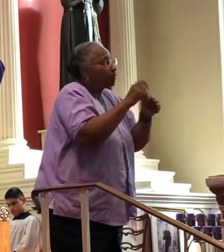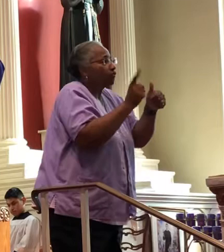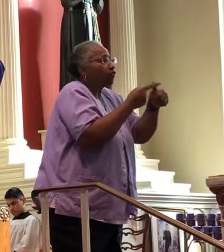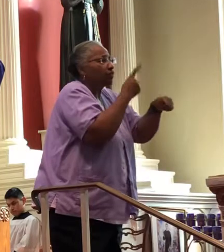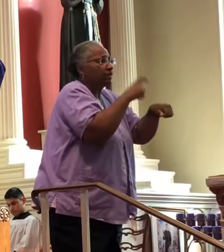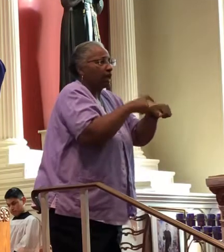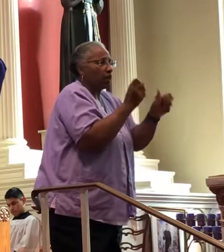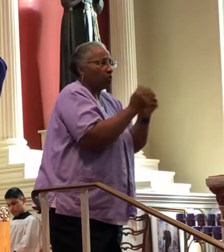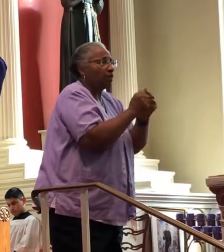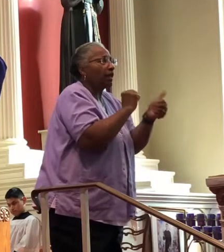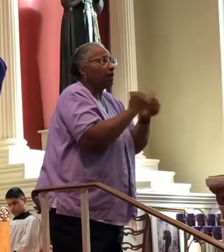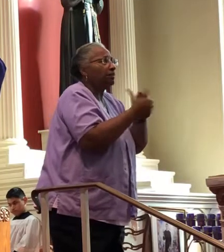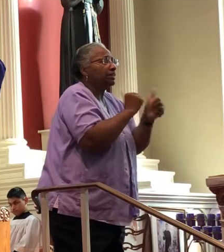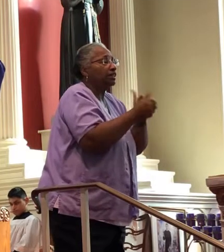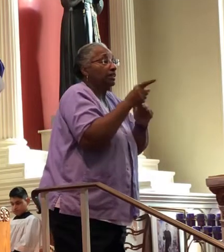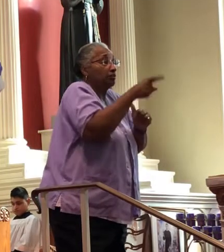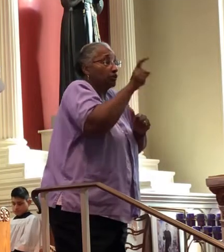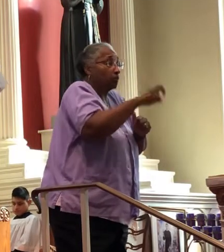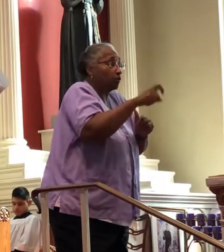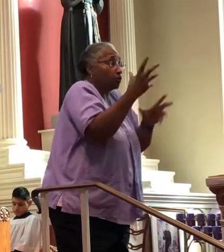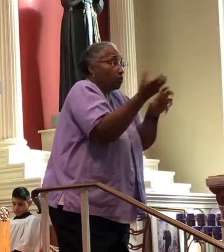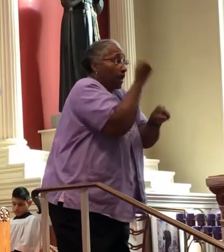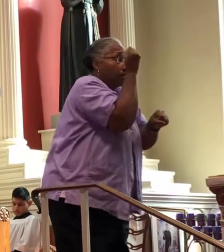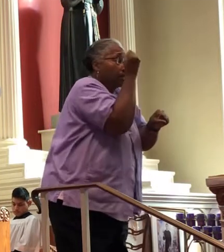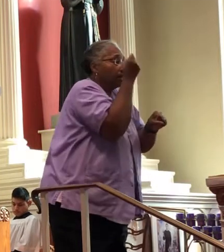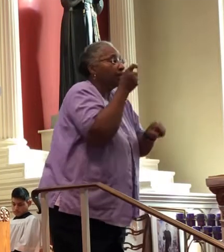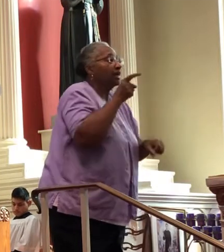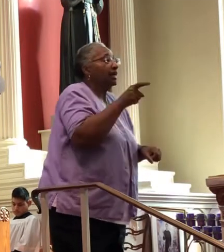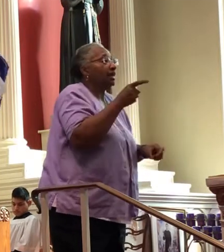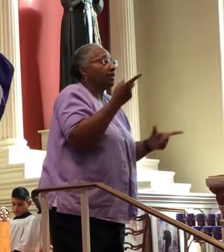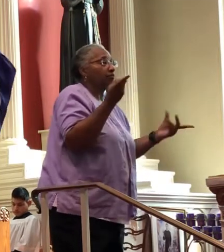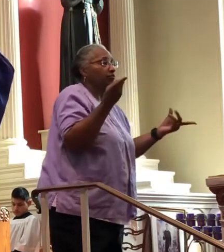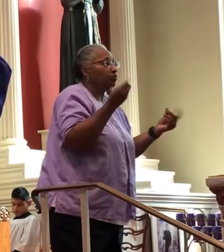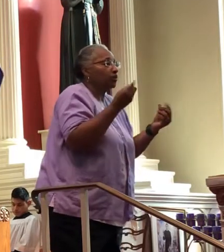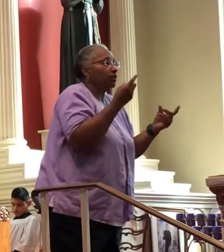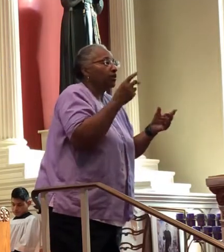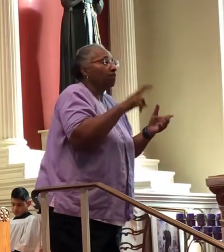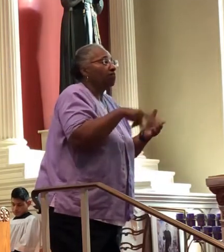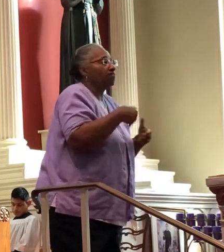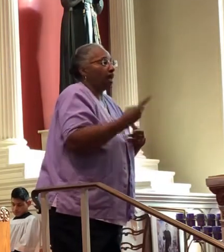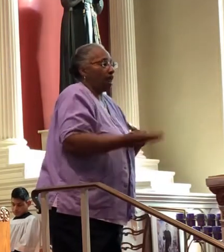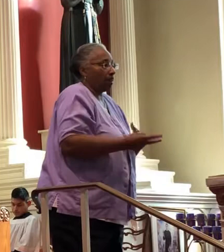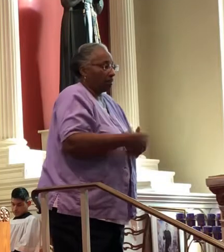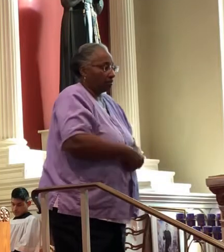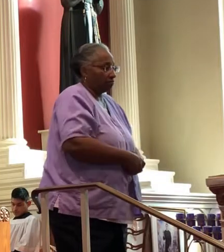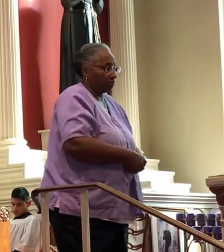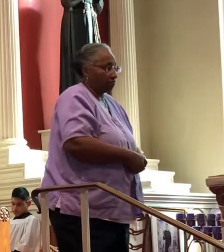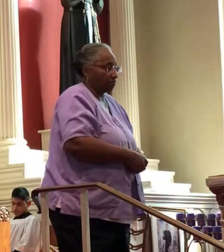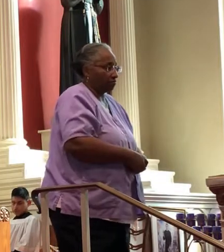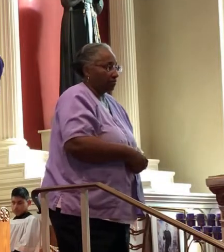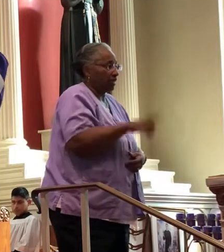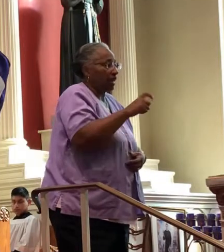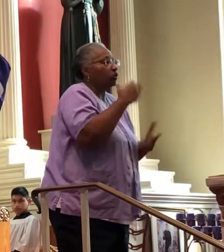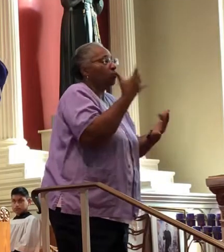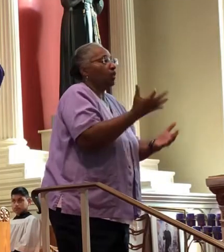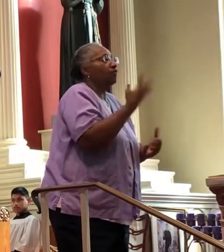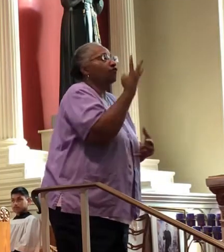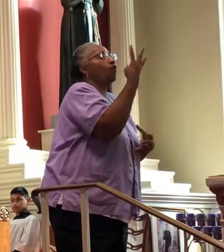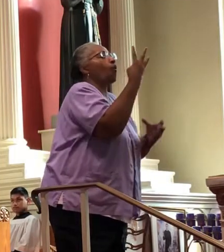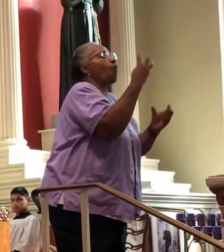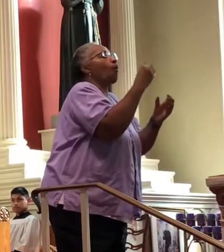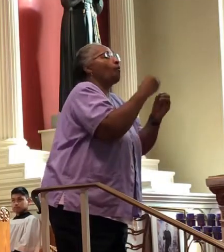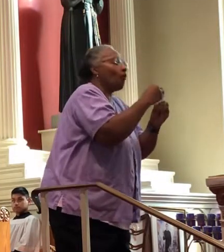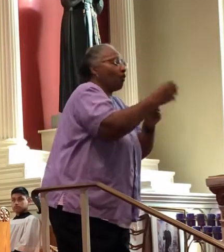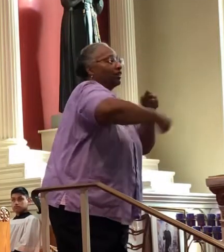the competitions that he was supposed to win, he fell. And then he had to wait 4 more years for the next Olympic.